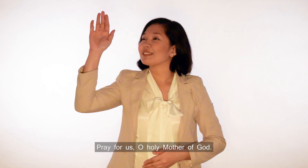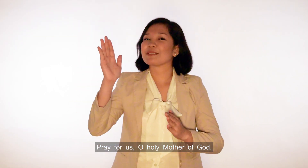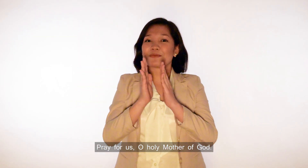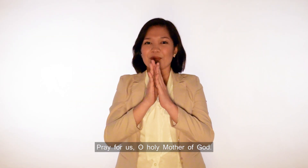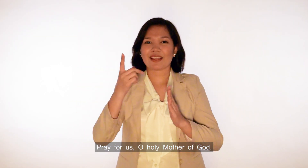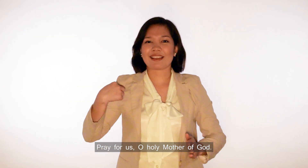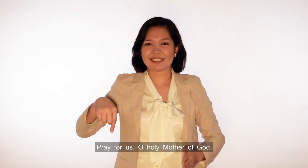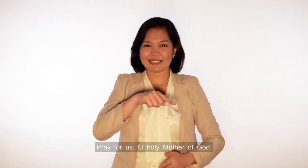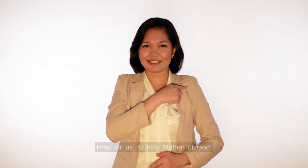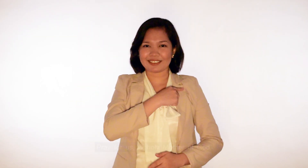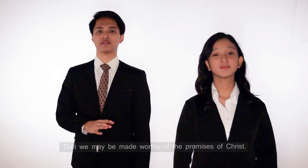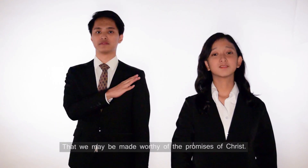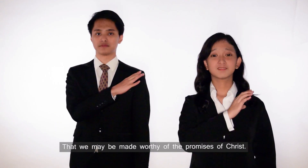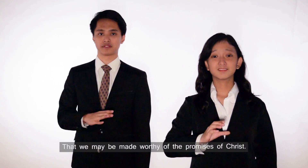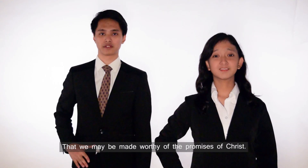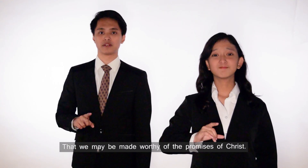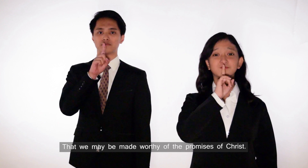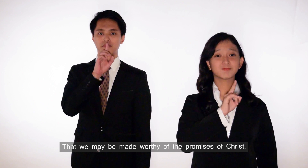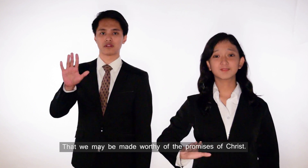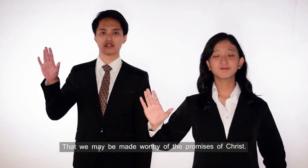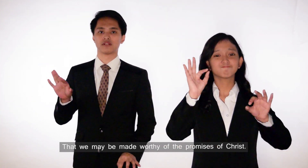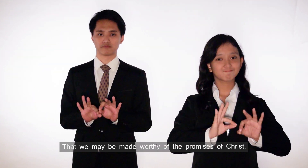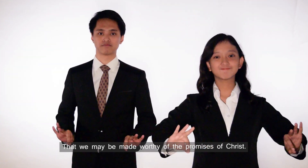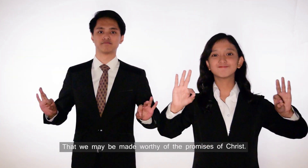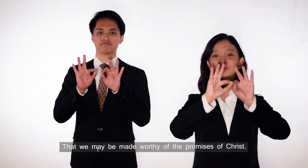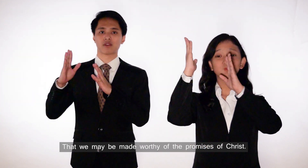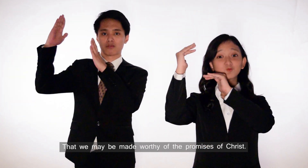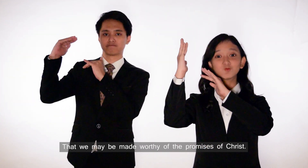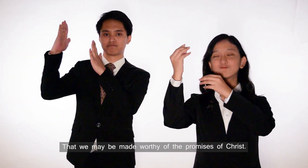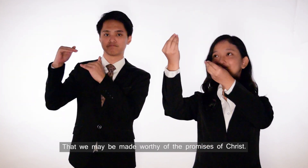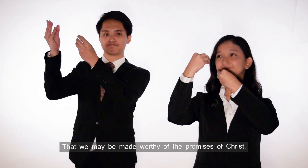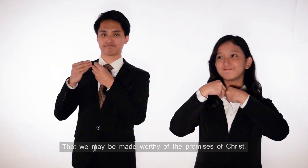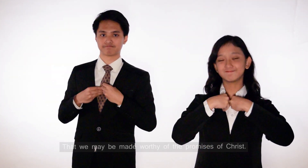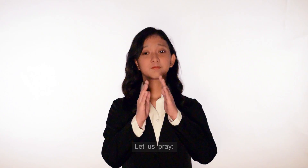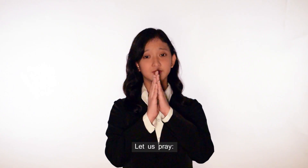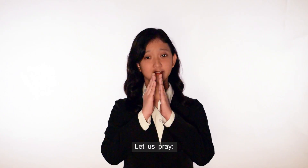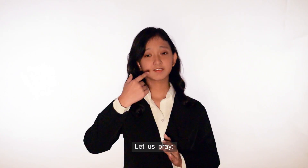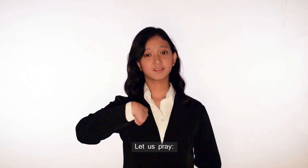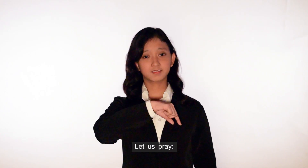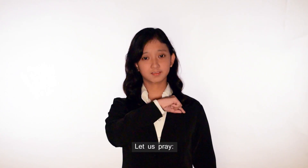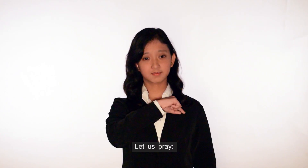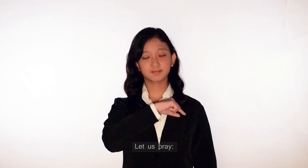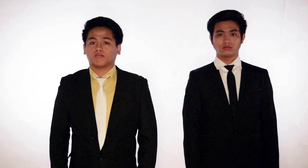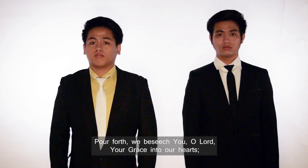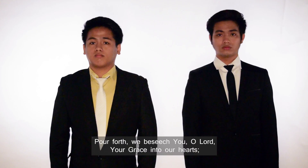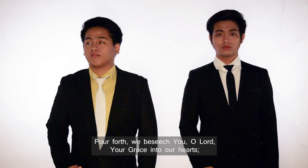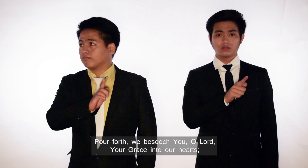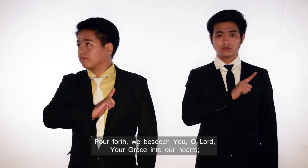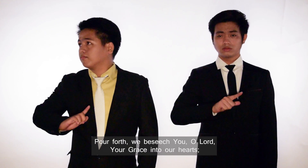God. That we may be made worthy of the promises of Christ. Let us pray. Pour forth, we beseech